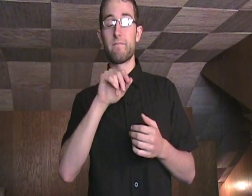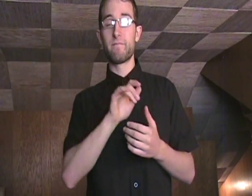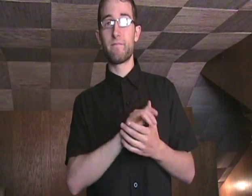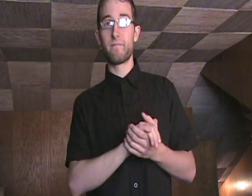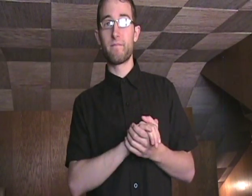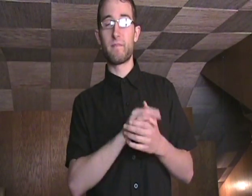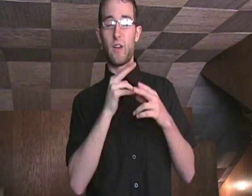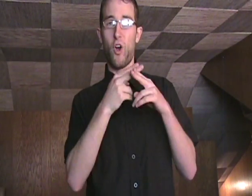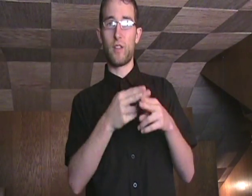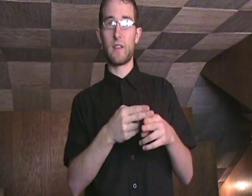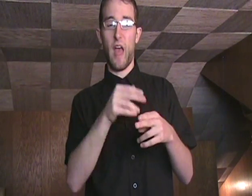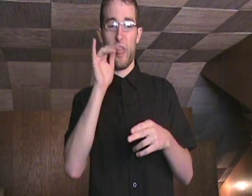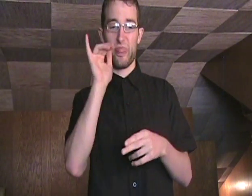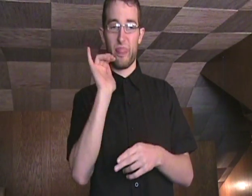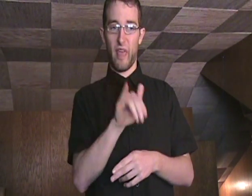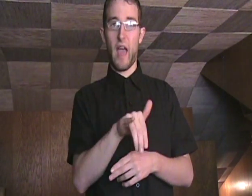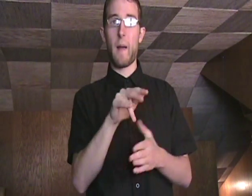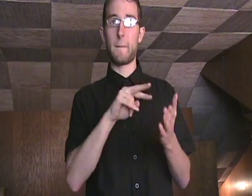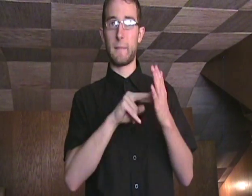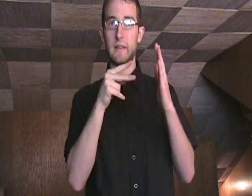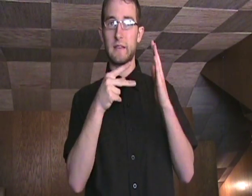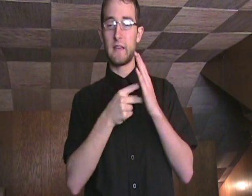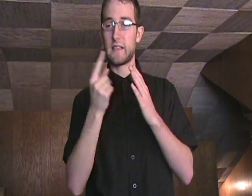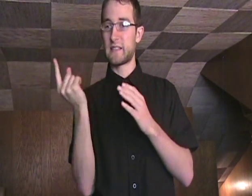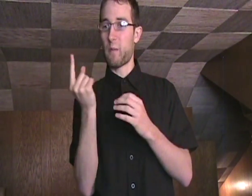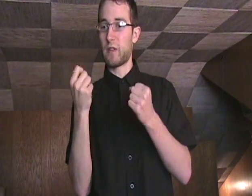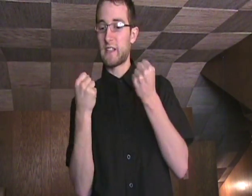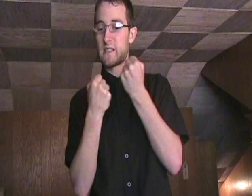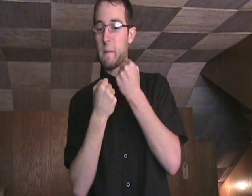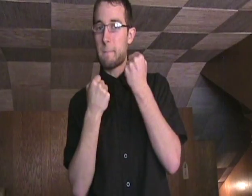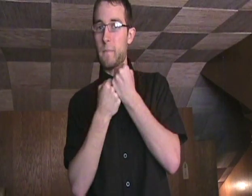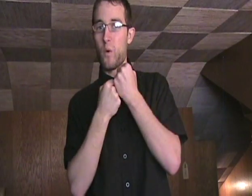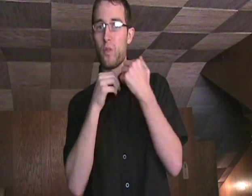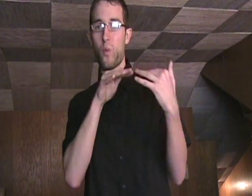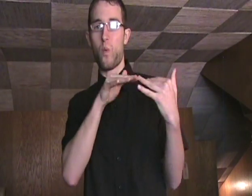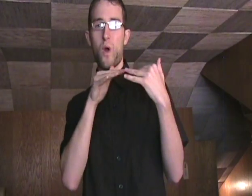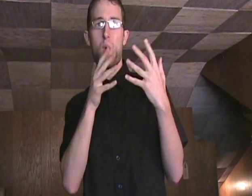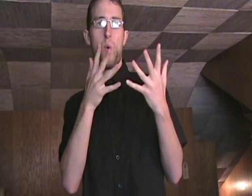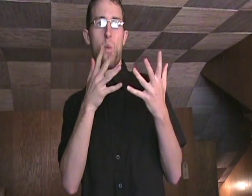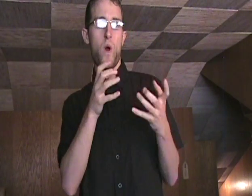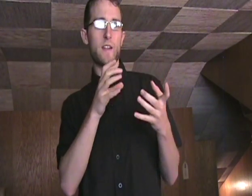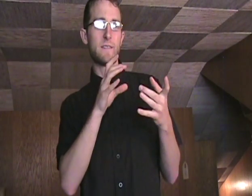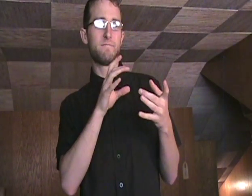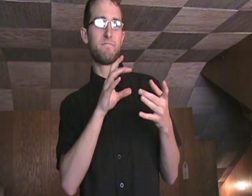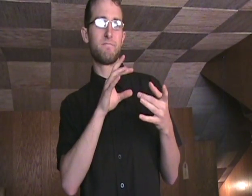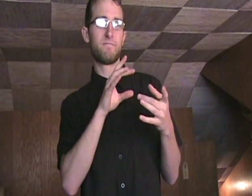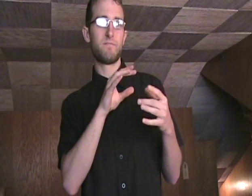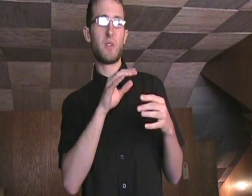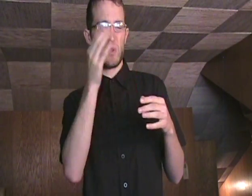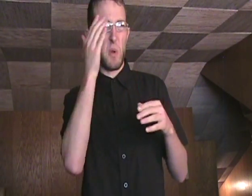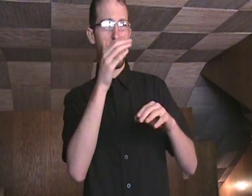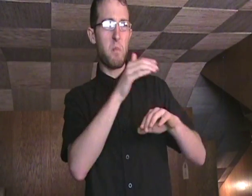And a patriot was someone who supported the war. They wanted to break away from Great Britain. So they